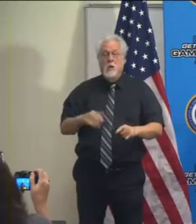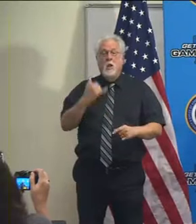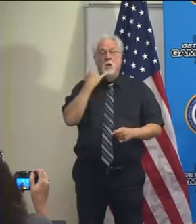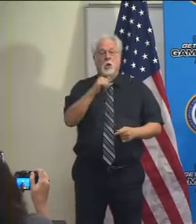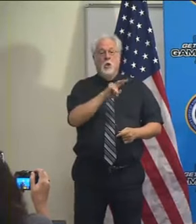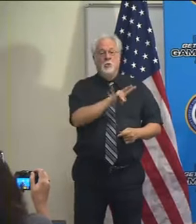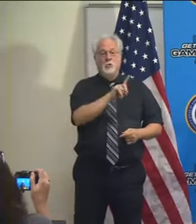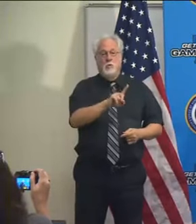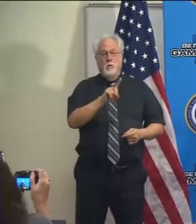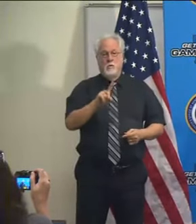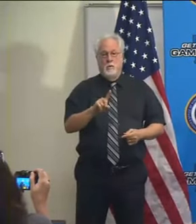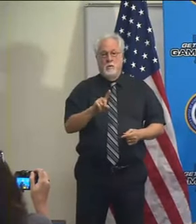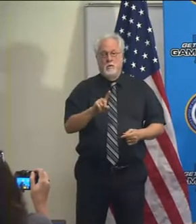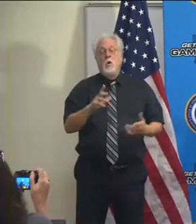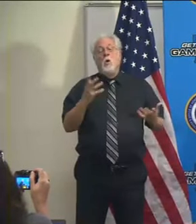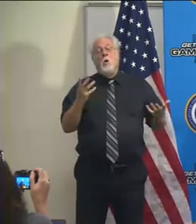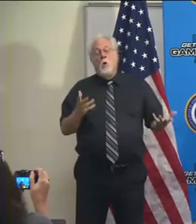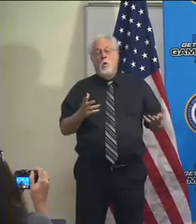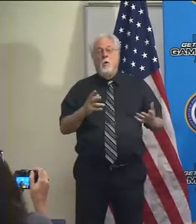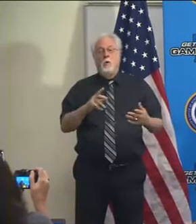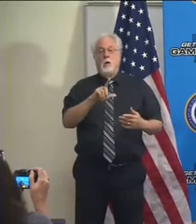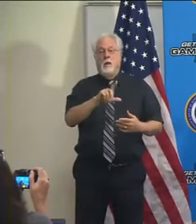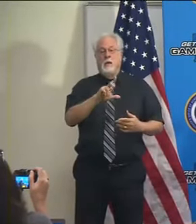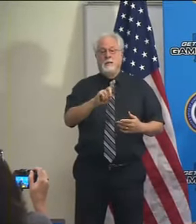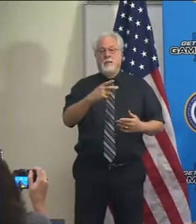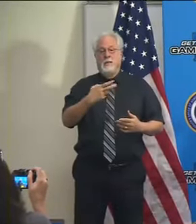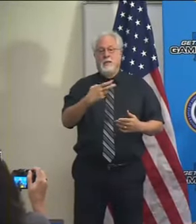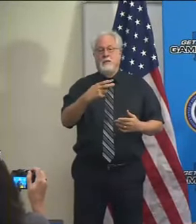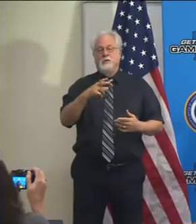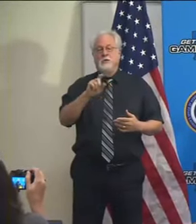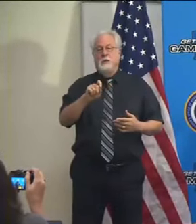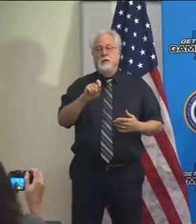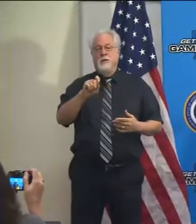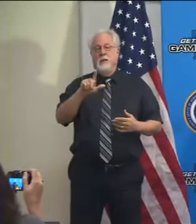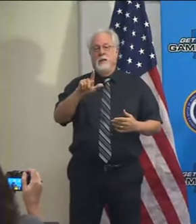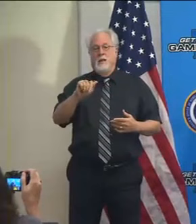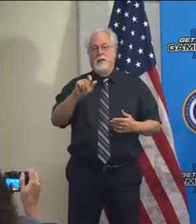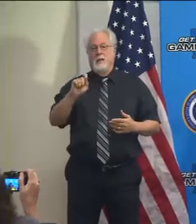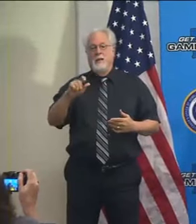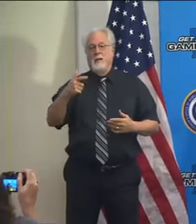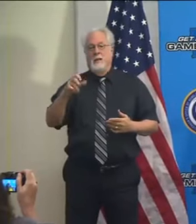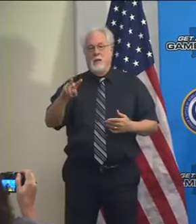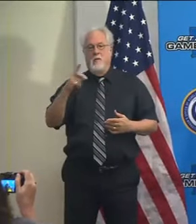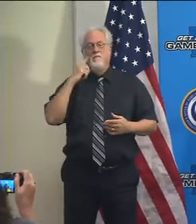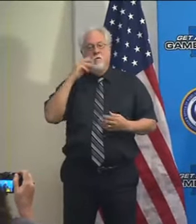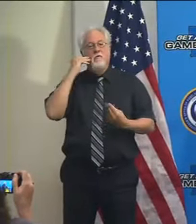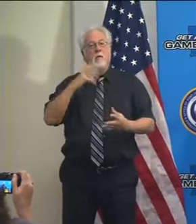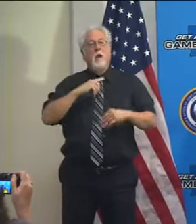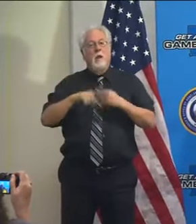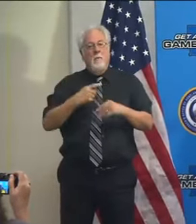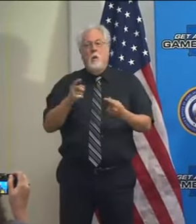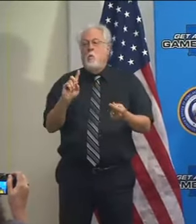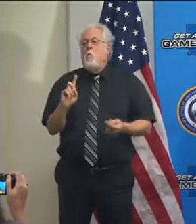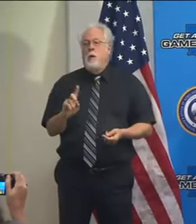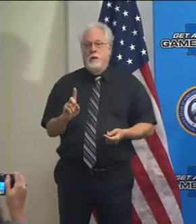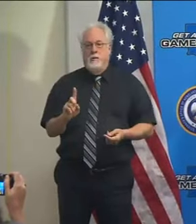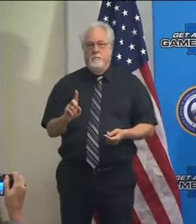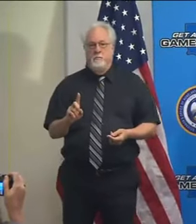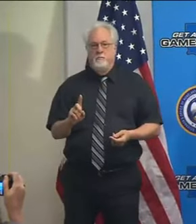call 211, or you can visit ldh.la.gov for information on locations.